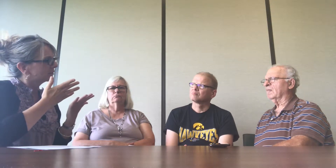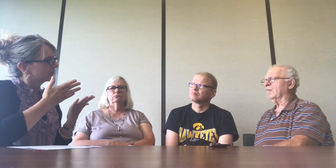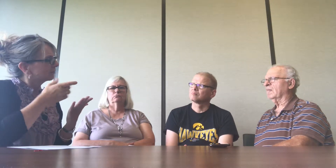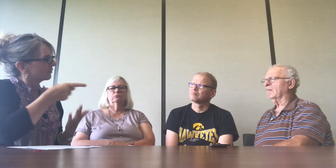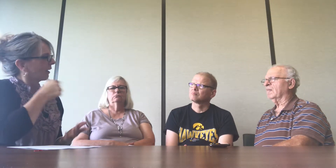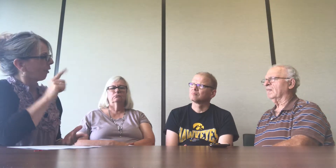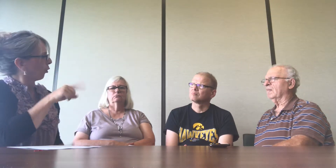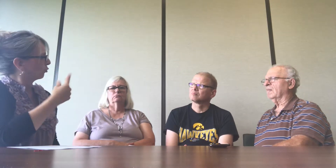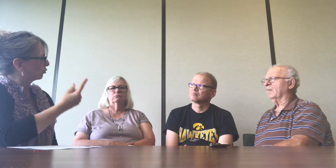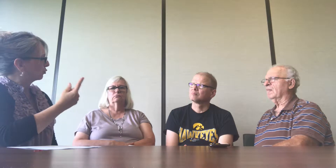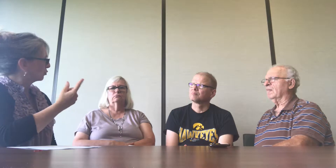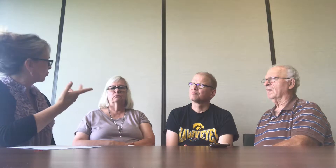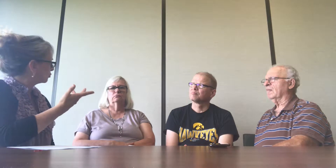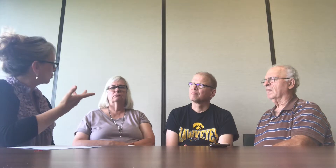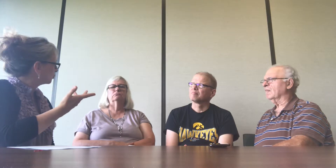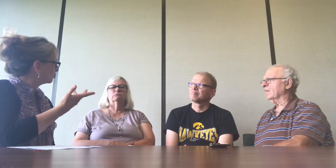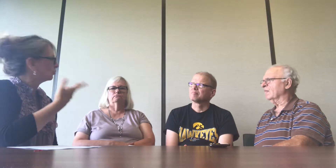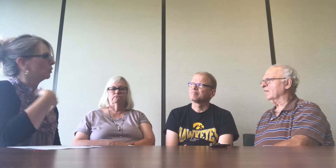that they are not alone.